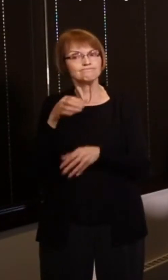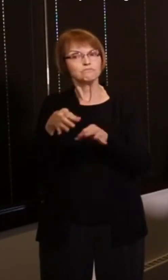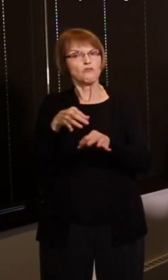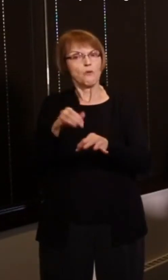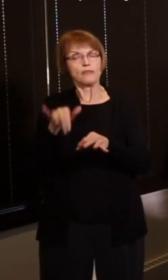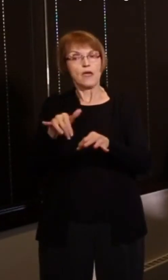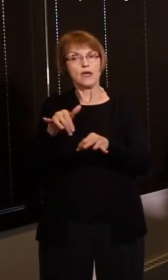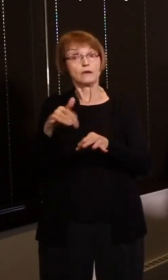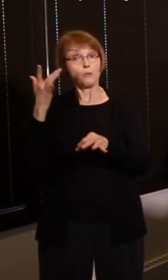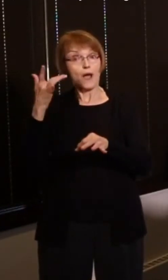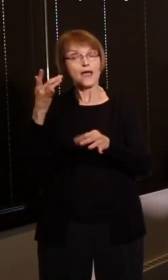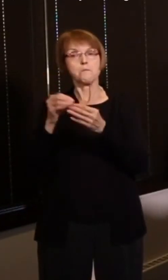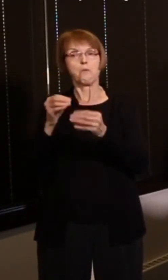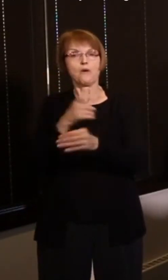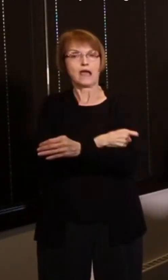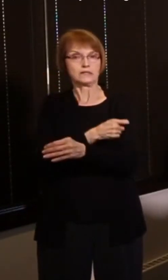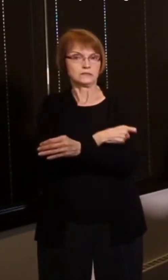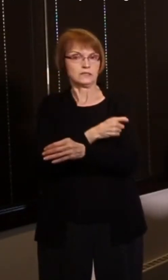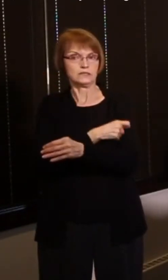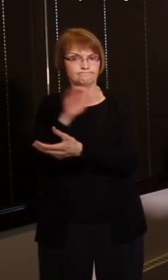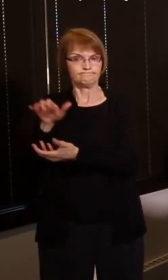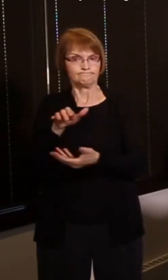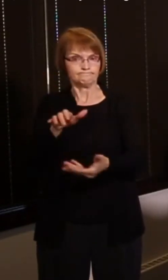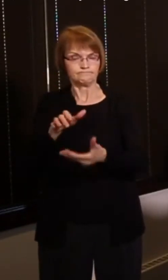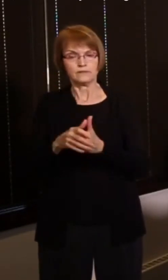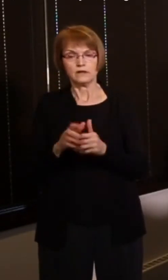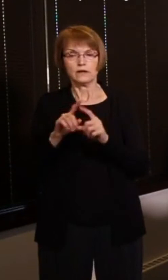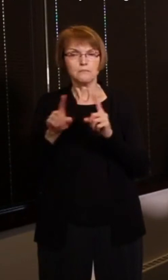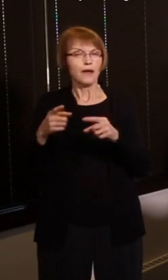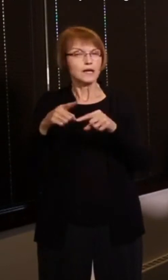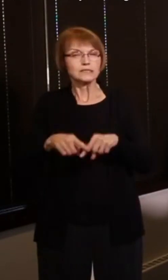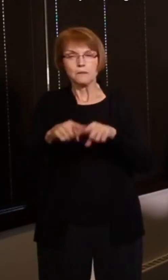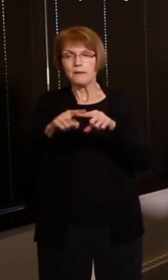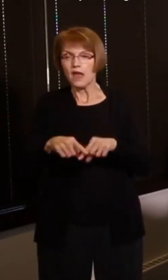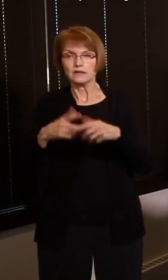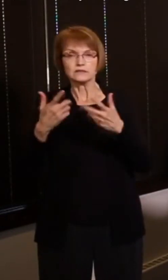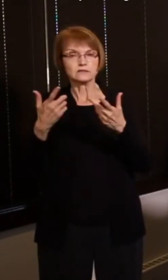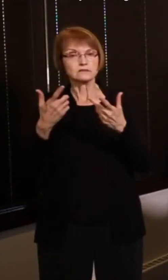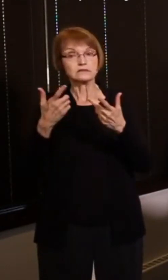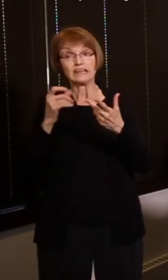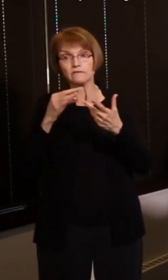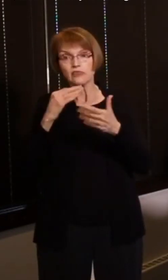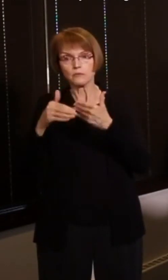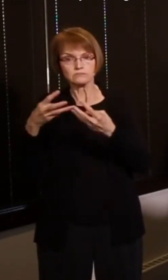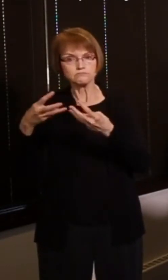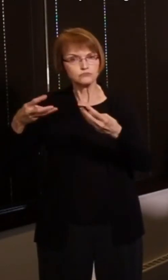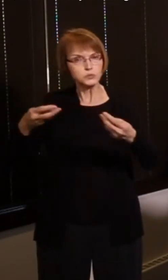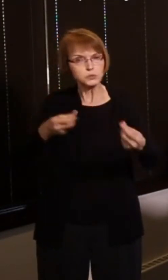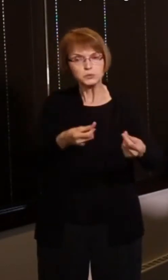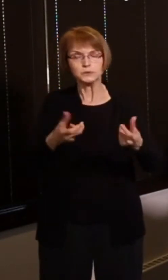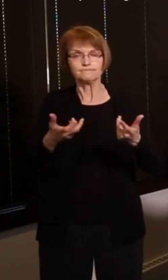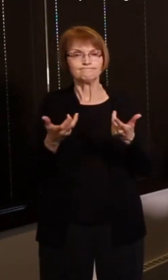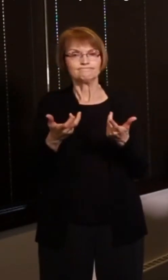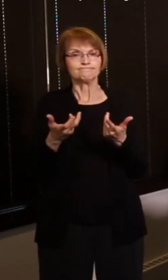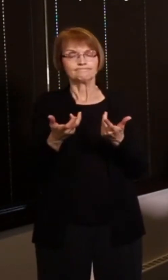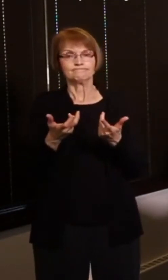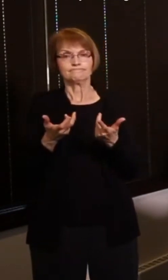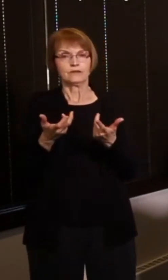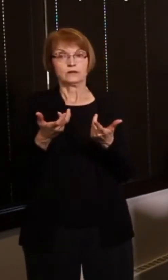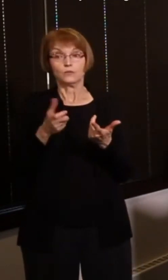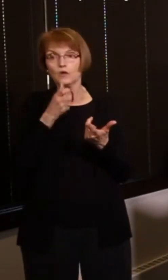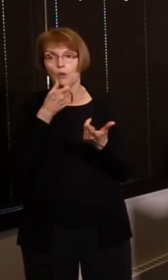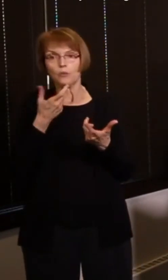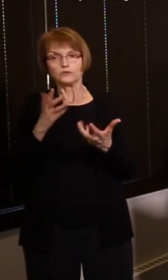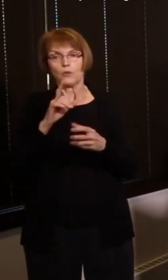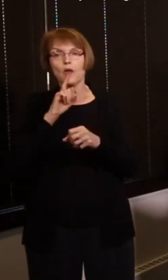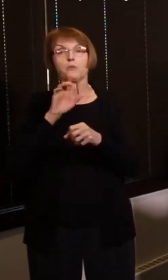will be available. But still, it depends on a lot of things going right. And so you never want to, sort of